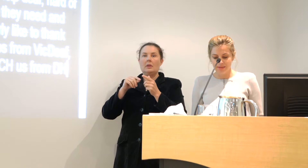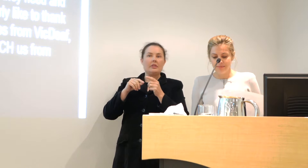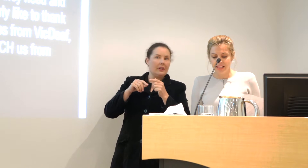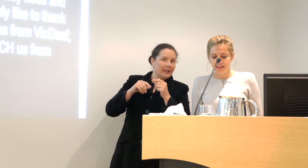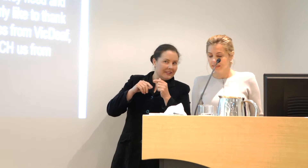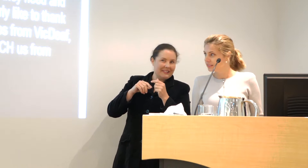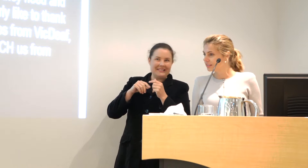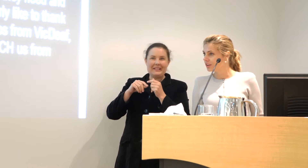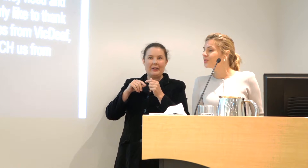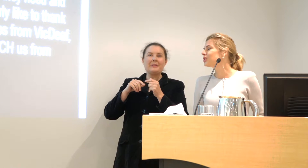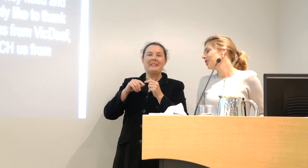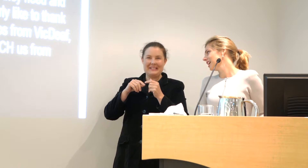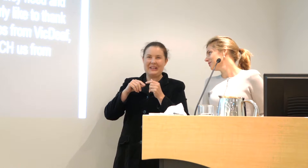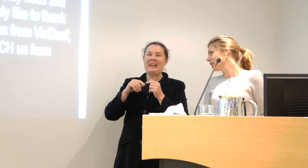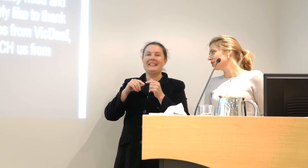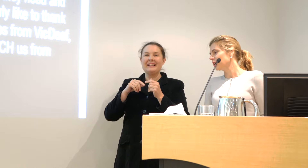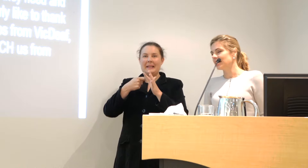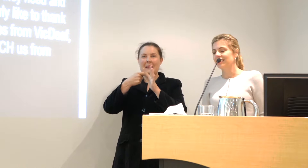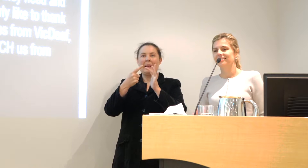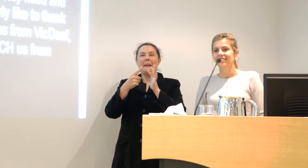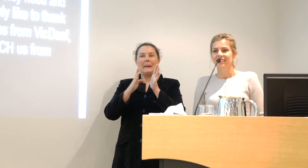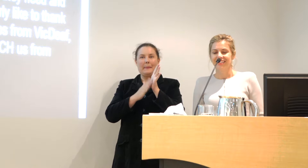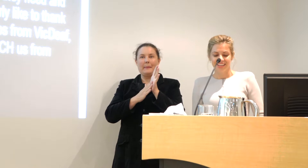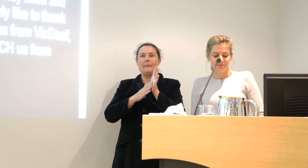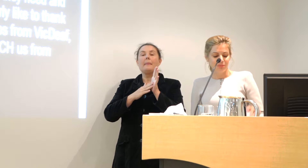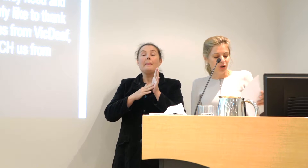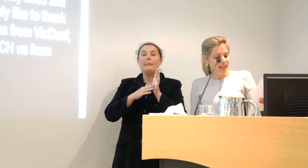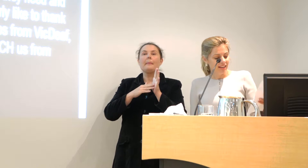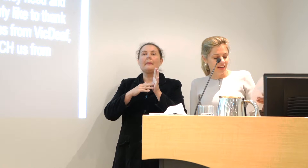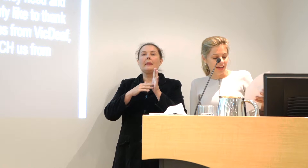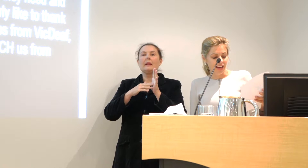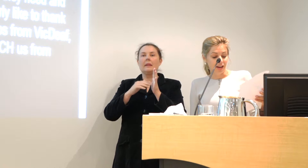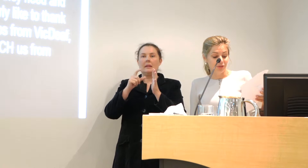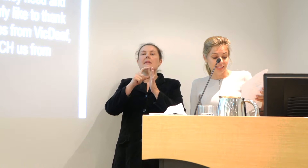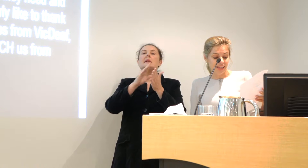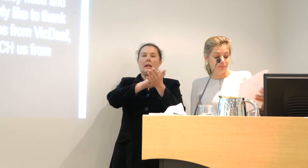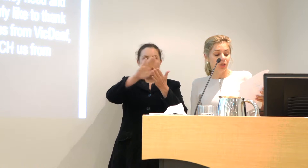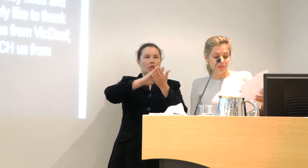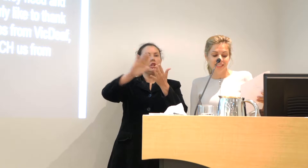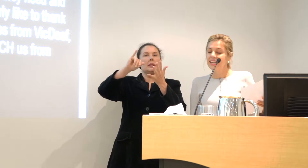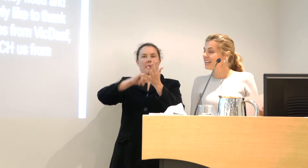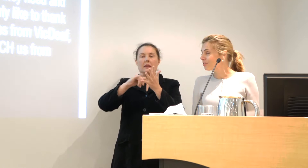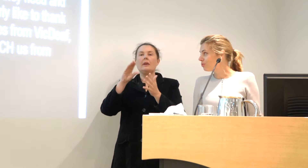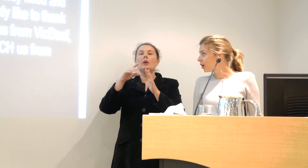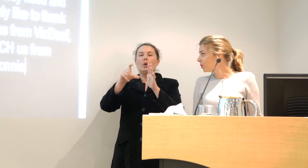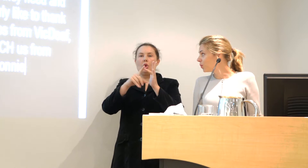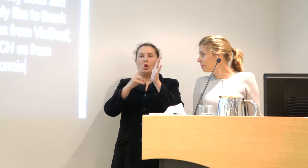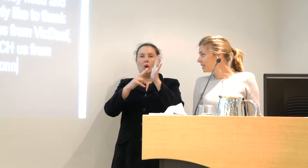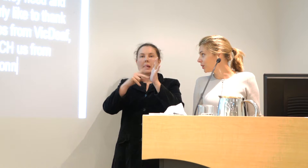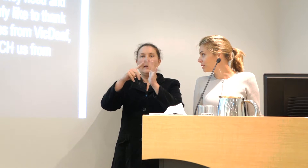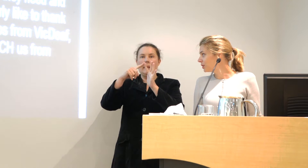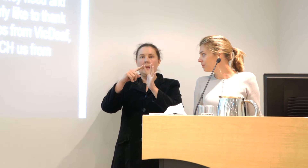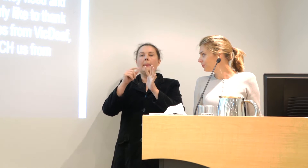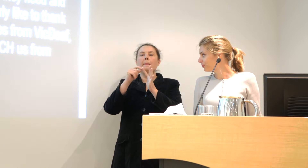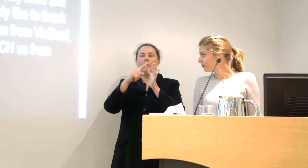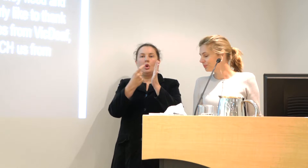Kim Muller, oh sorry, I'll slow down. Connie Connie Pacelli from Royal